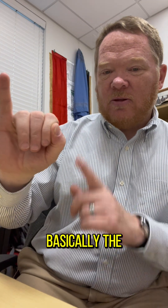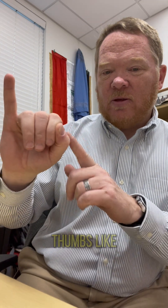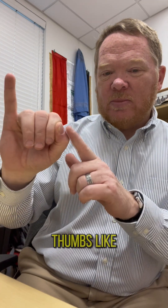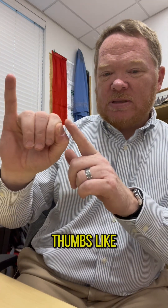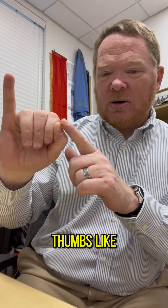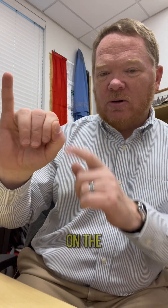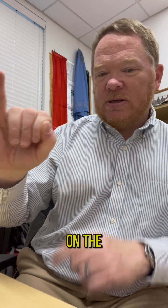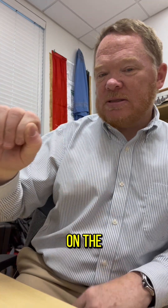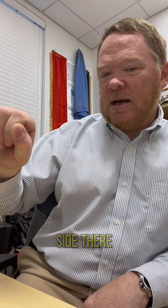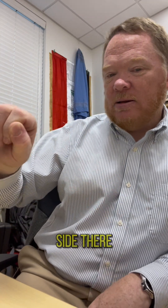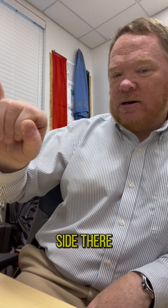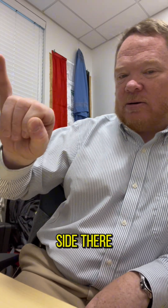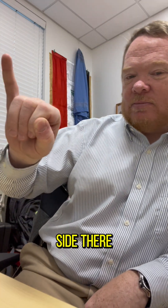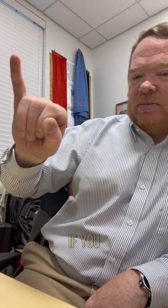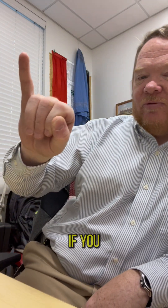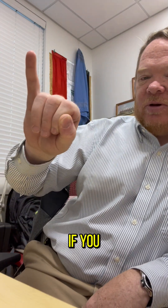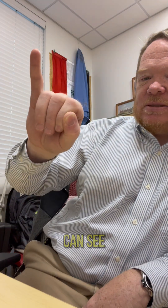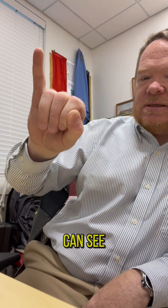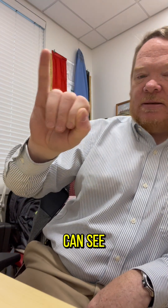thumb is like on this side there, if you can see it.